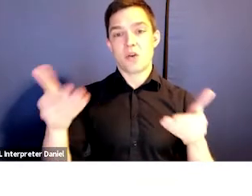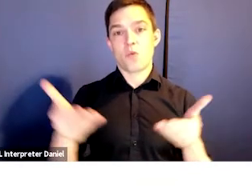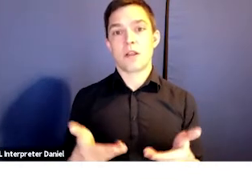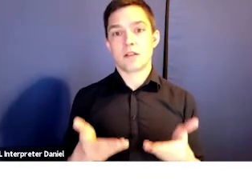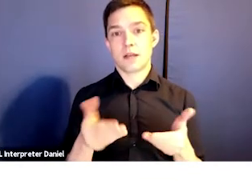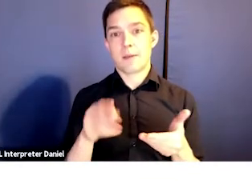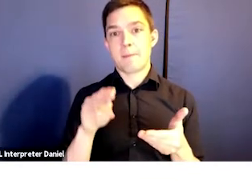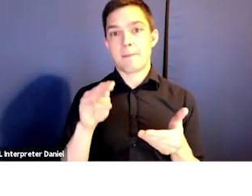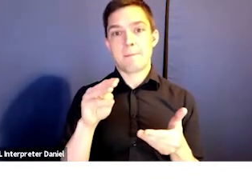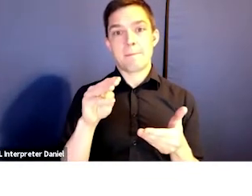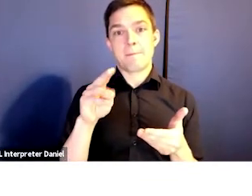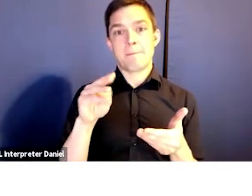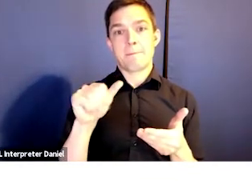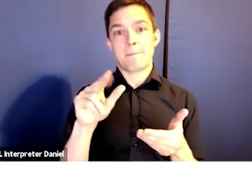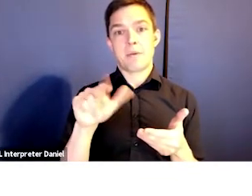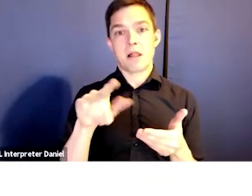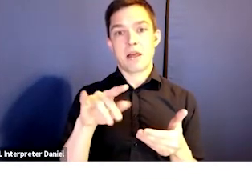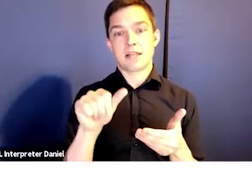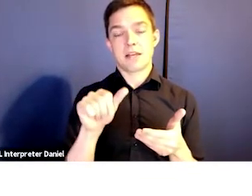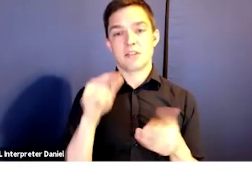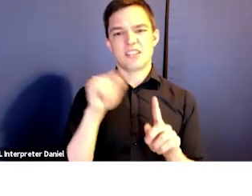Melania to the event.